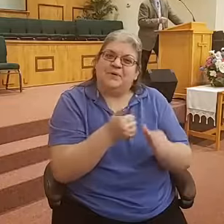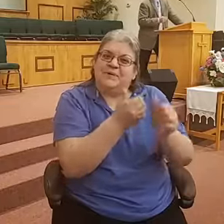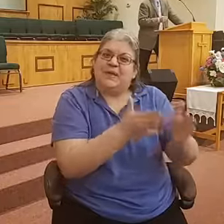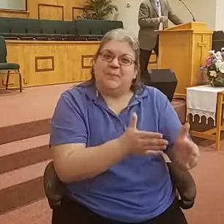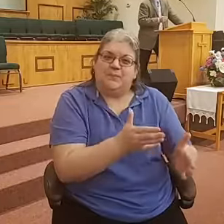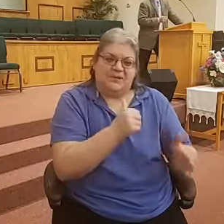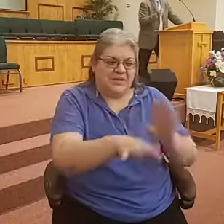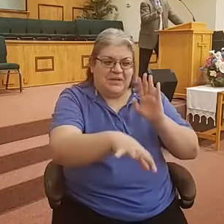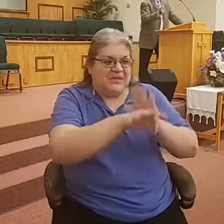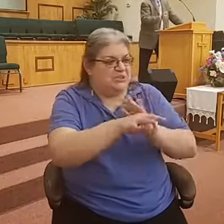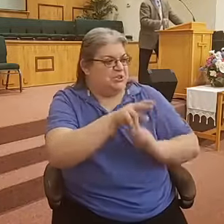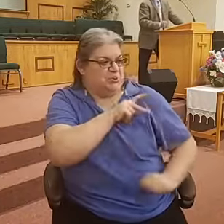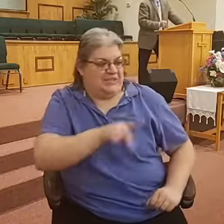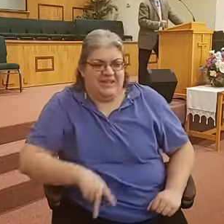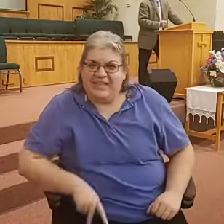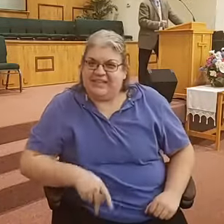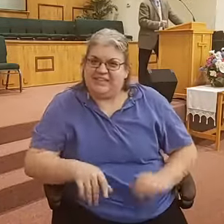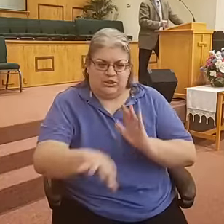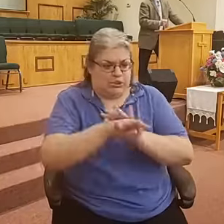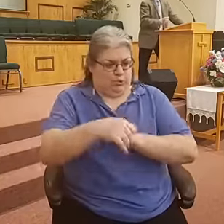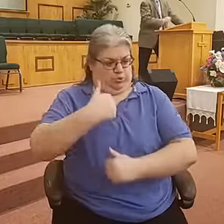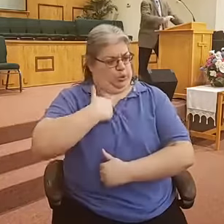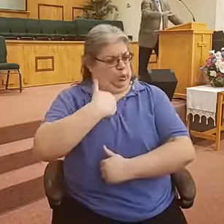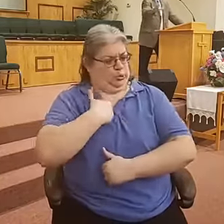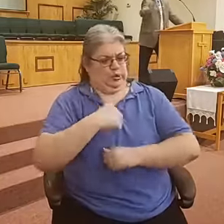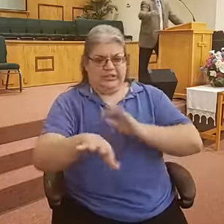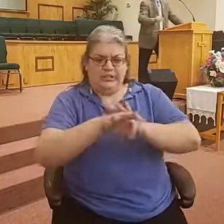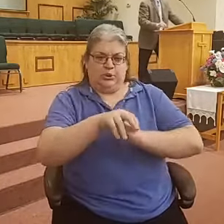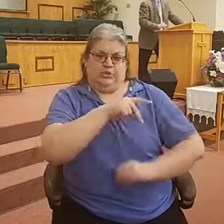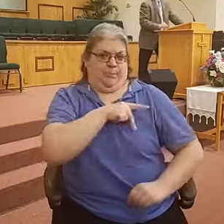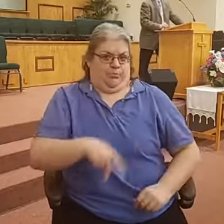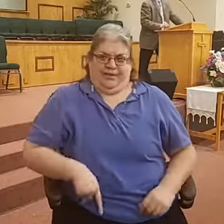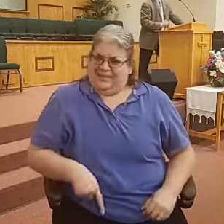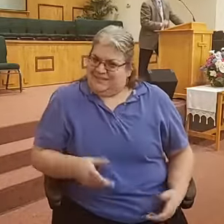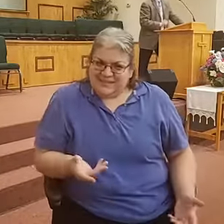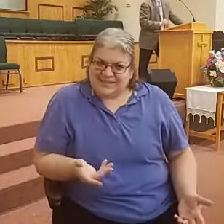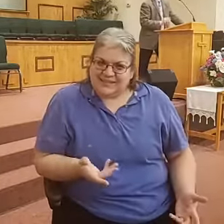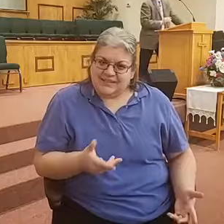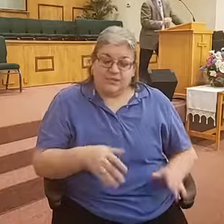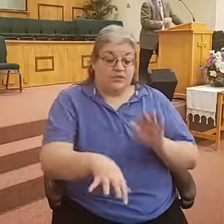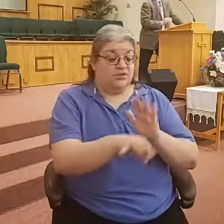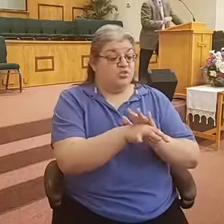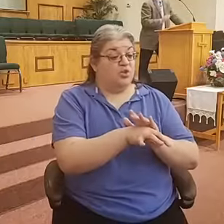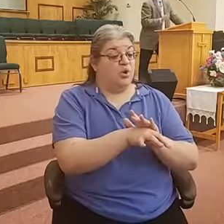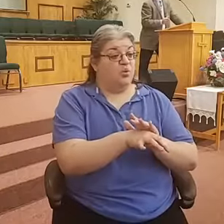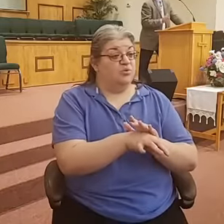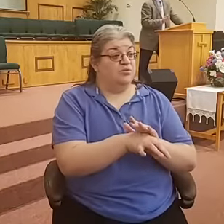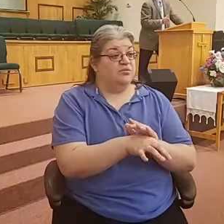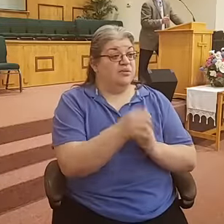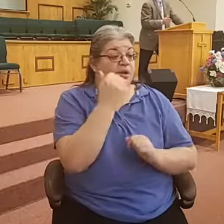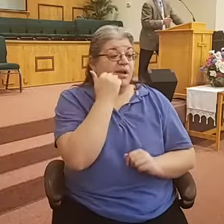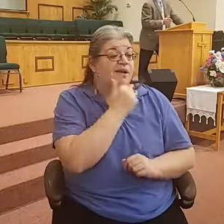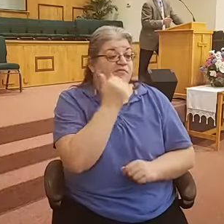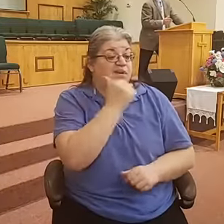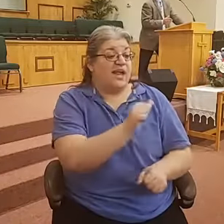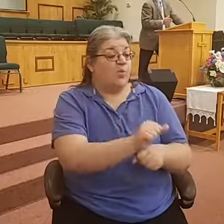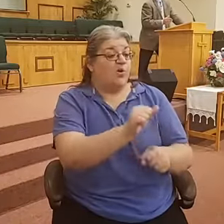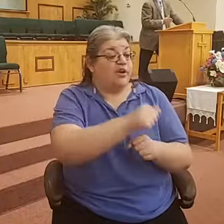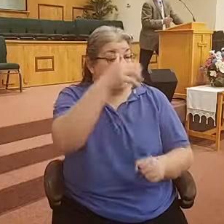and soldiers to get the gospel throughout the world. He chose just everyday working men.